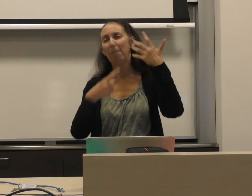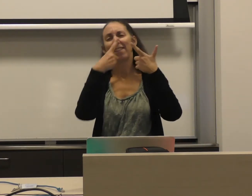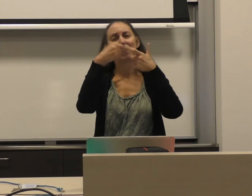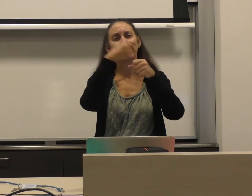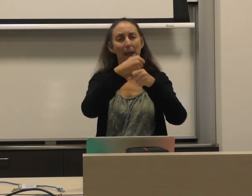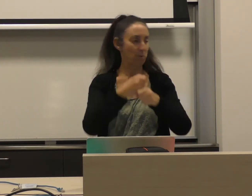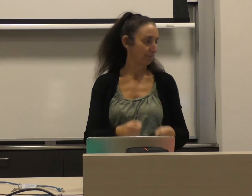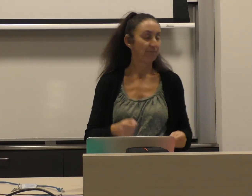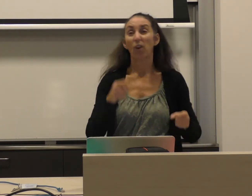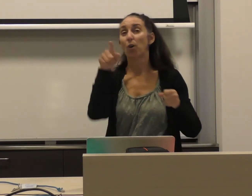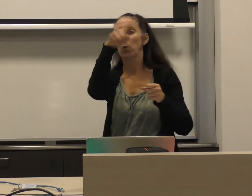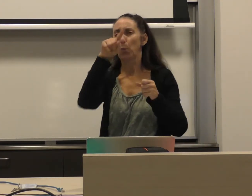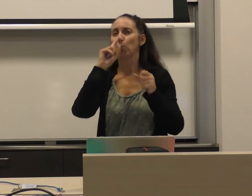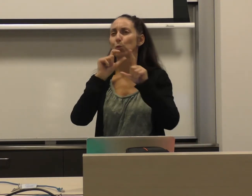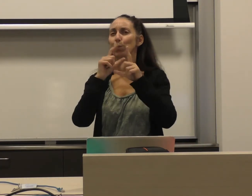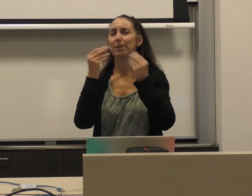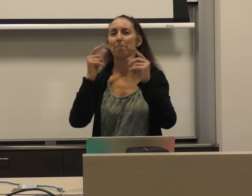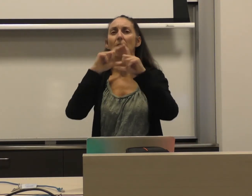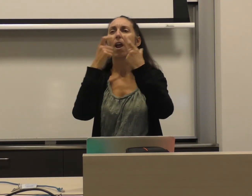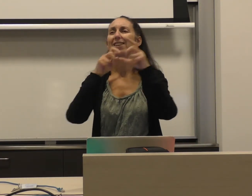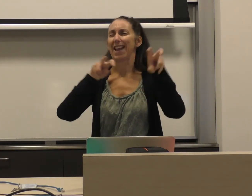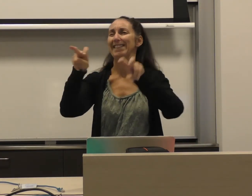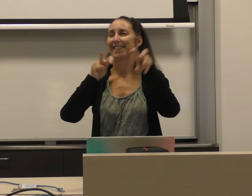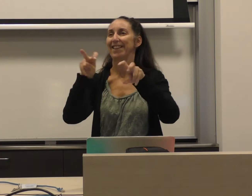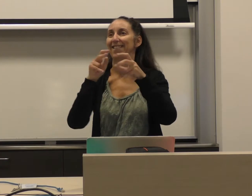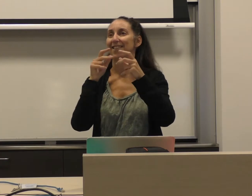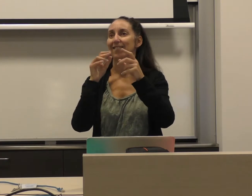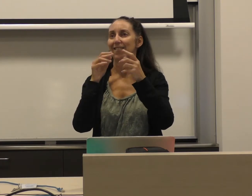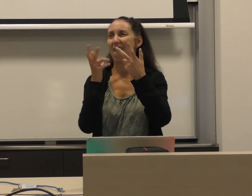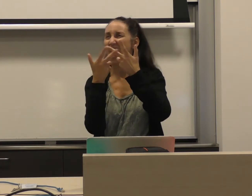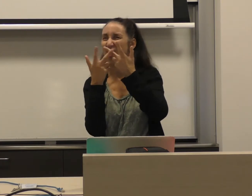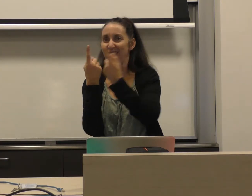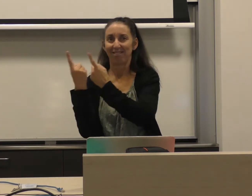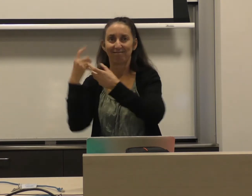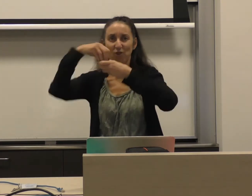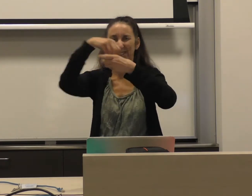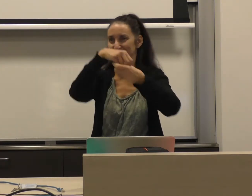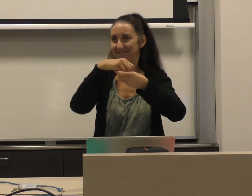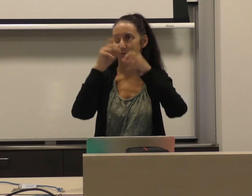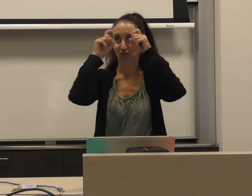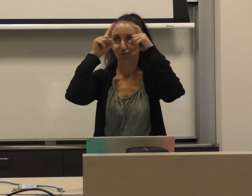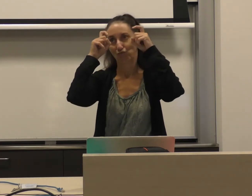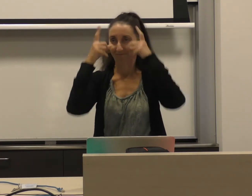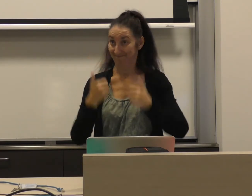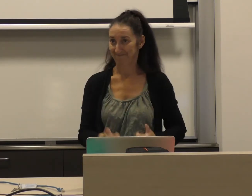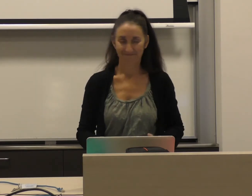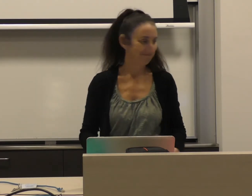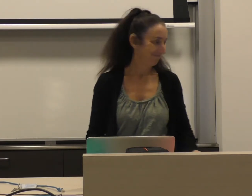And there are many other types of eyebrow movements. Some, when you get to class, you'll be able to do some of these in activities, okay?